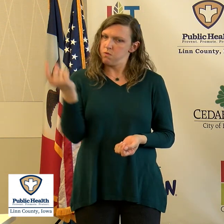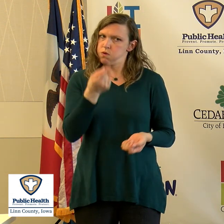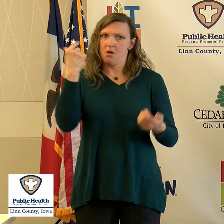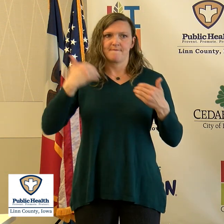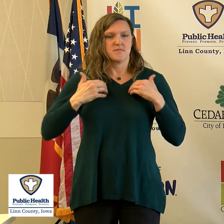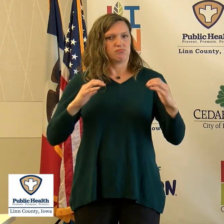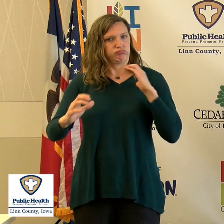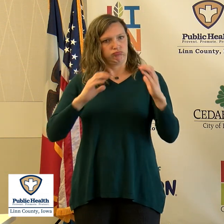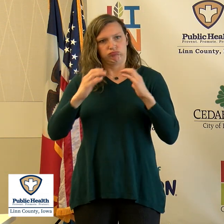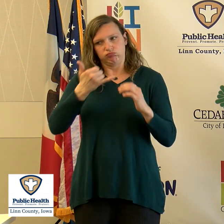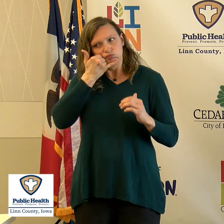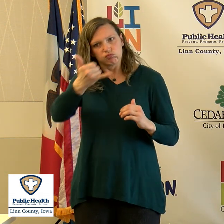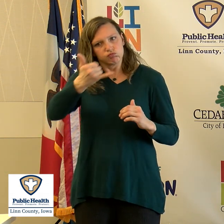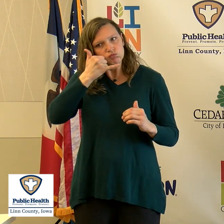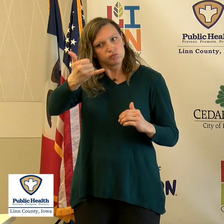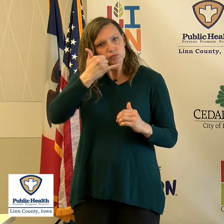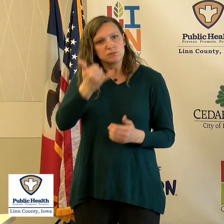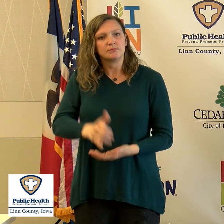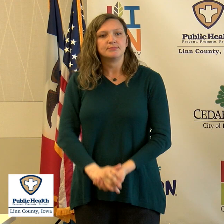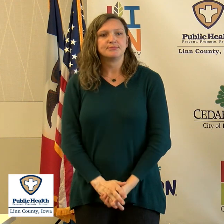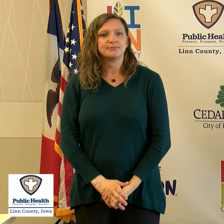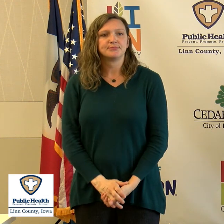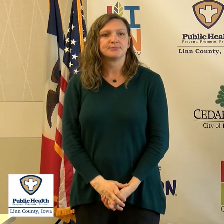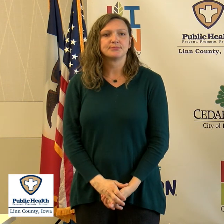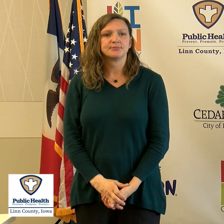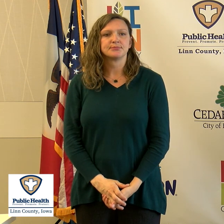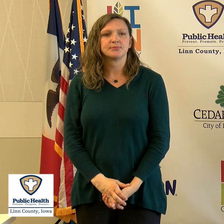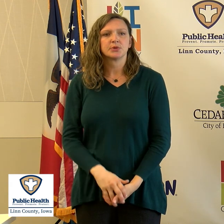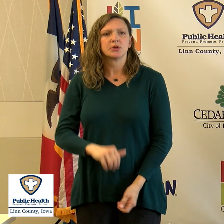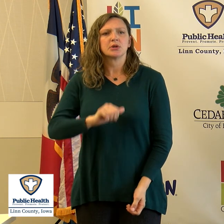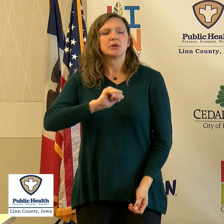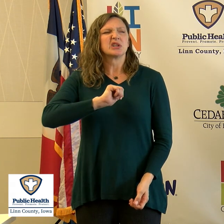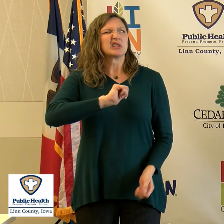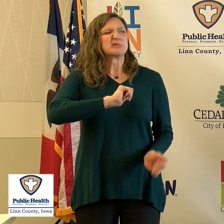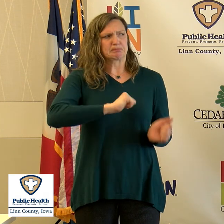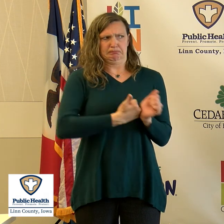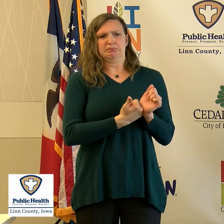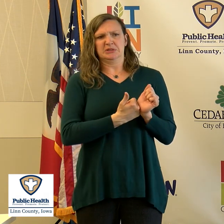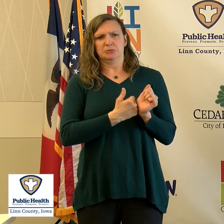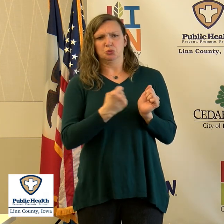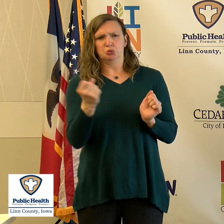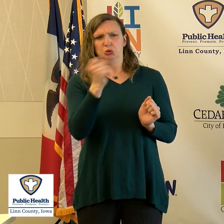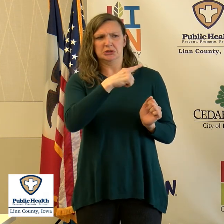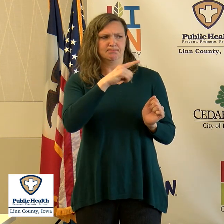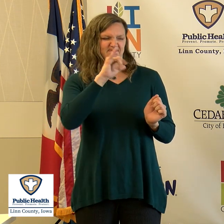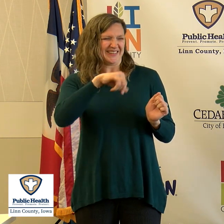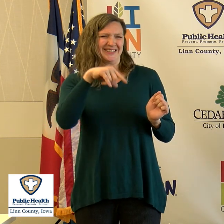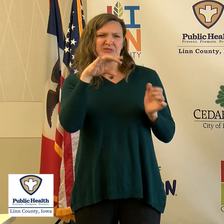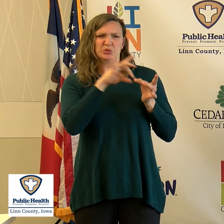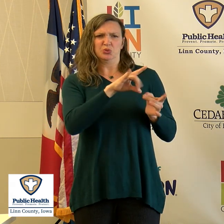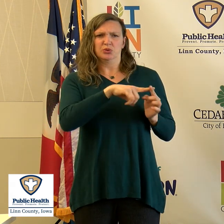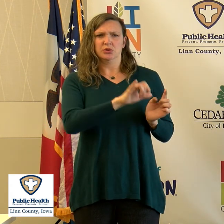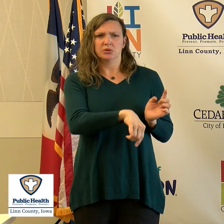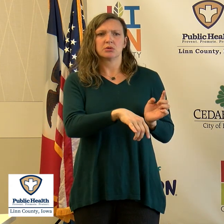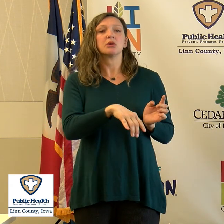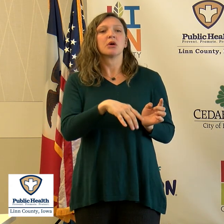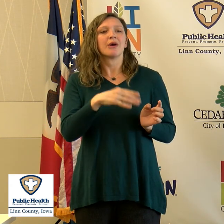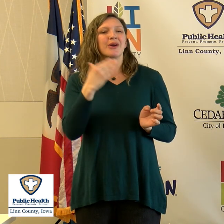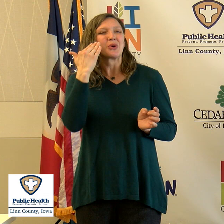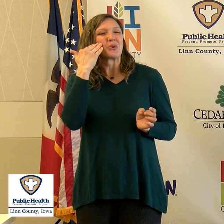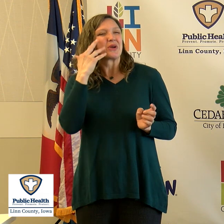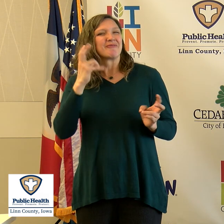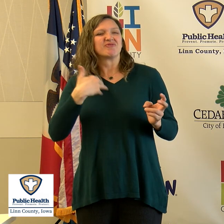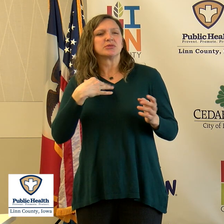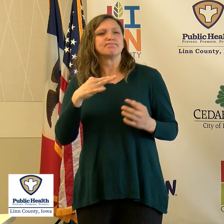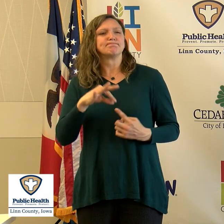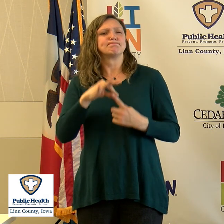Okay, absolutely. And then another question in addition to that. So do you know if there was any special guidance or precautions issued